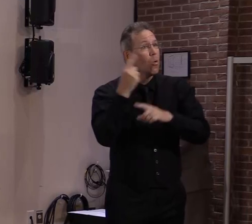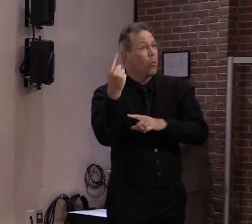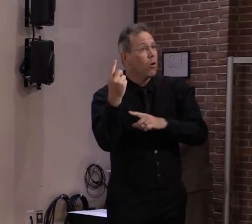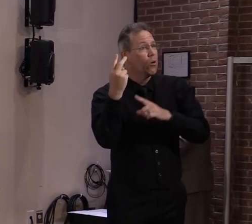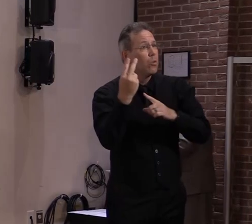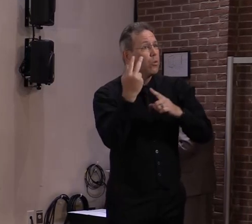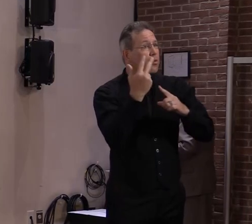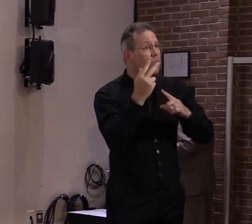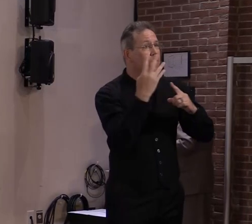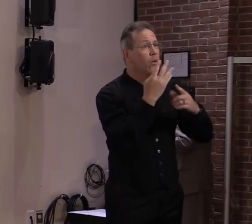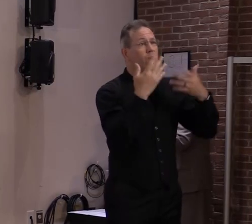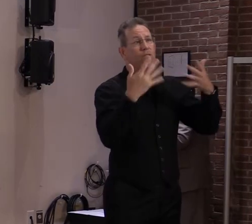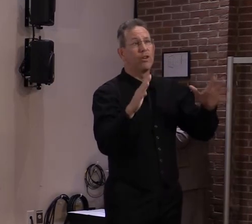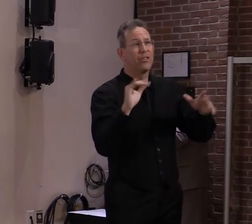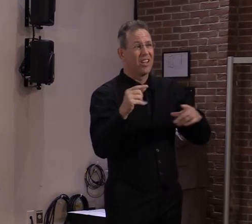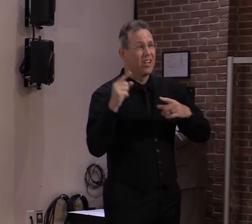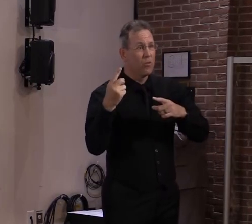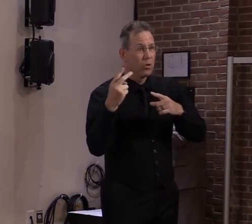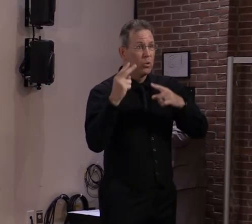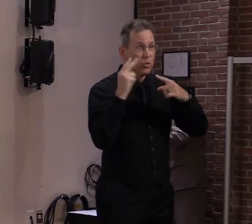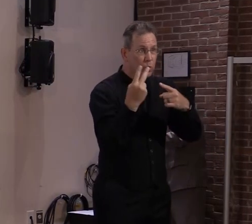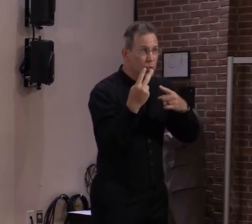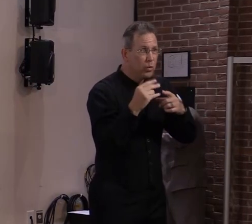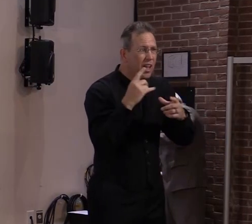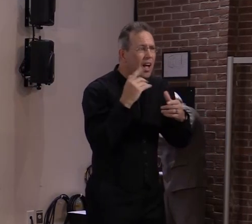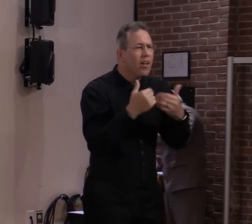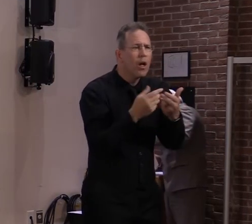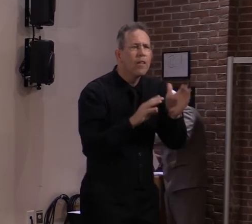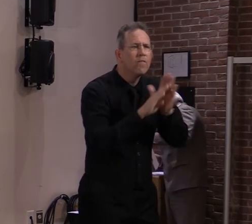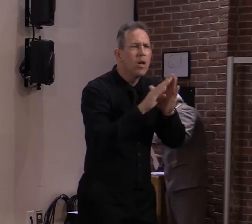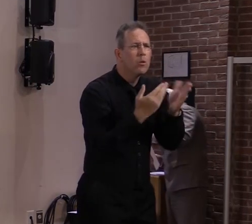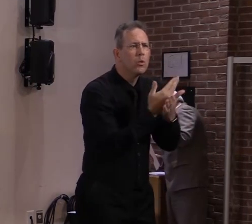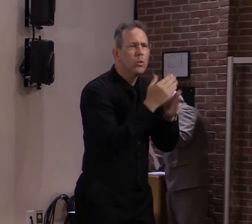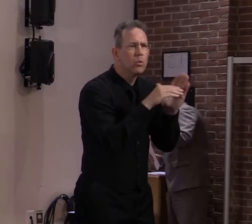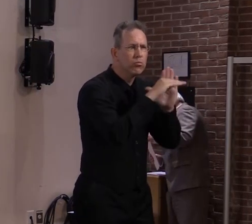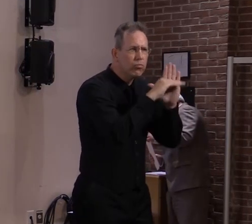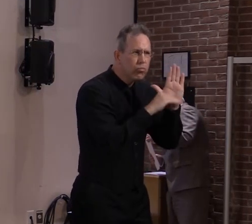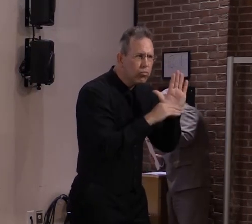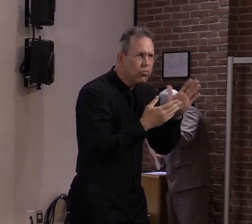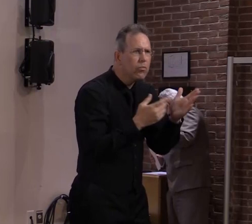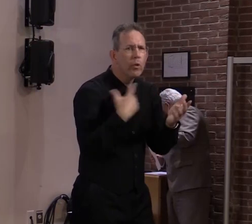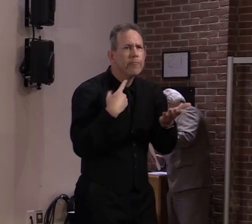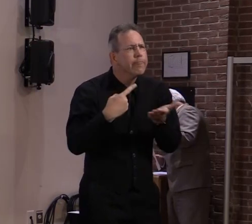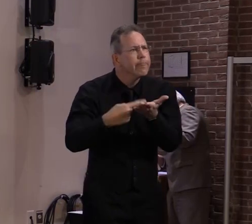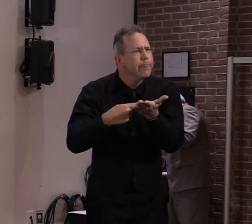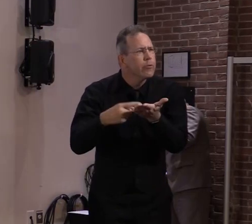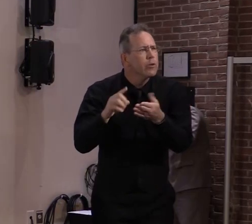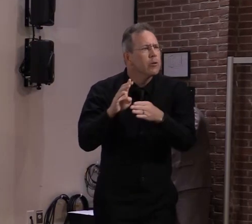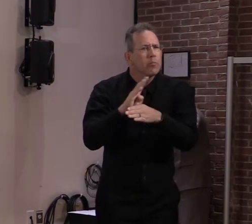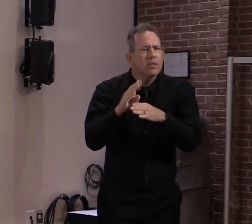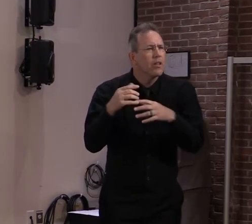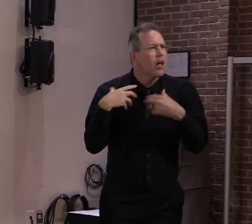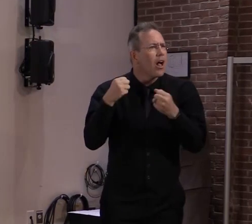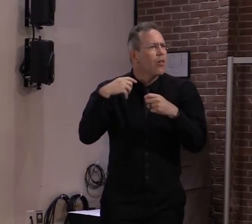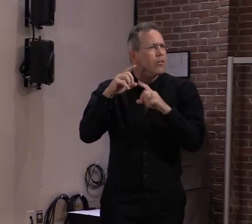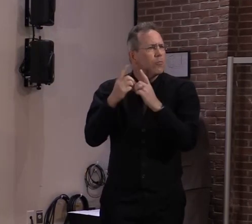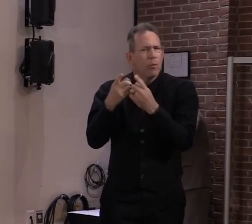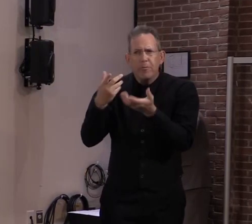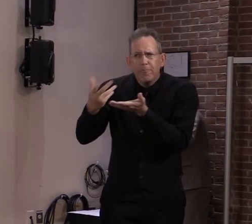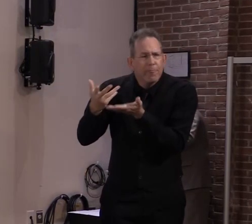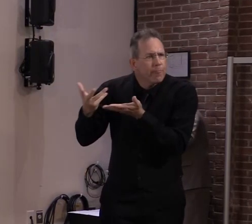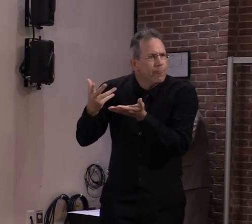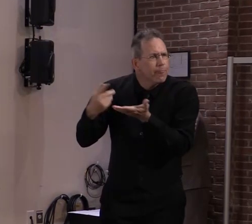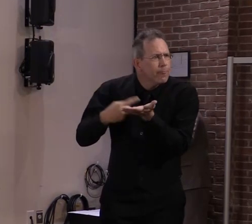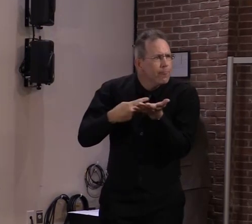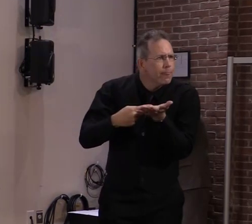developed in direct consultation with the Department of Health, including Dr. Levine and Dr. Kelso, the Agency of